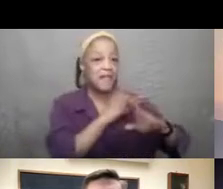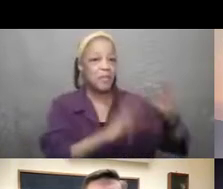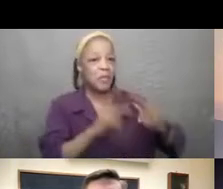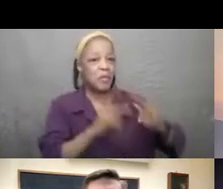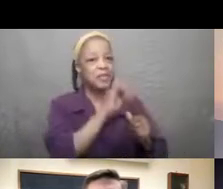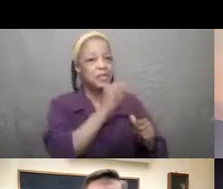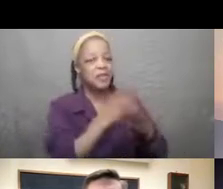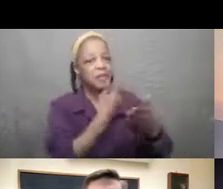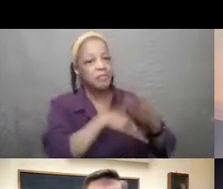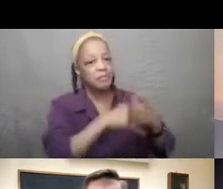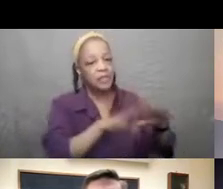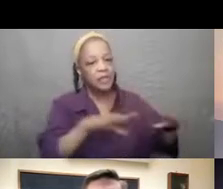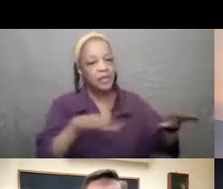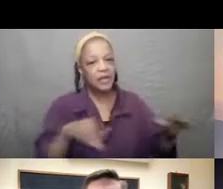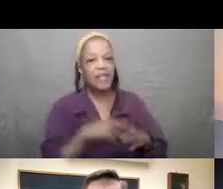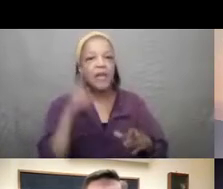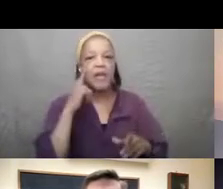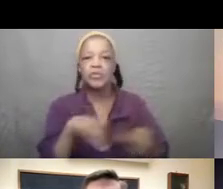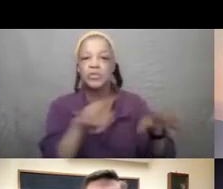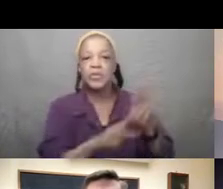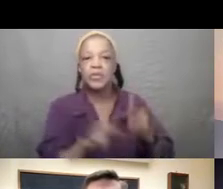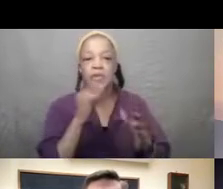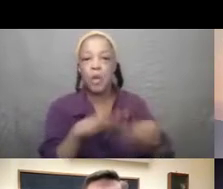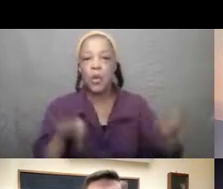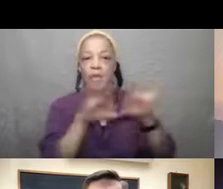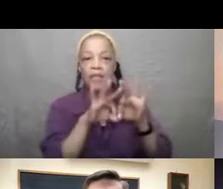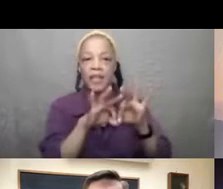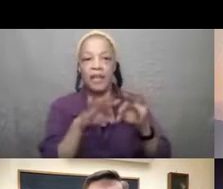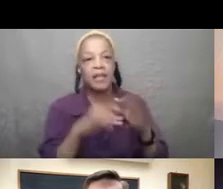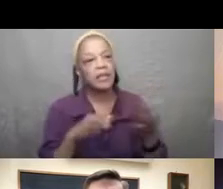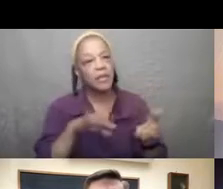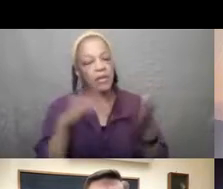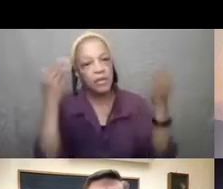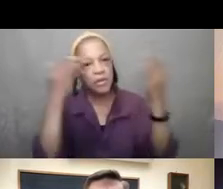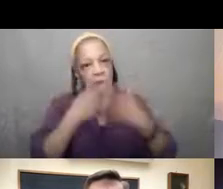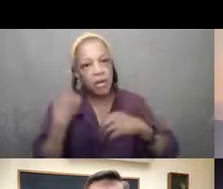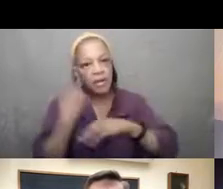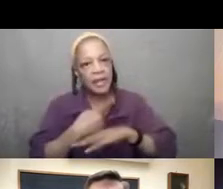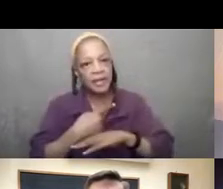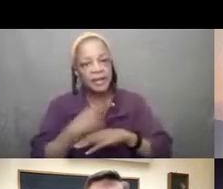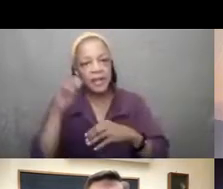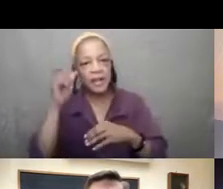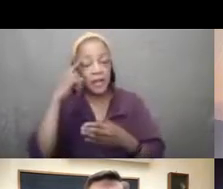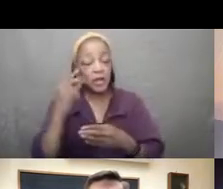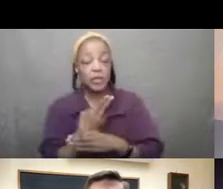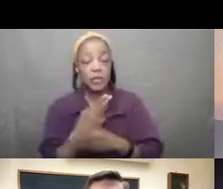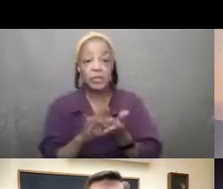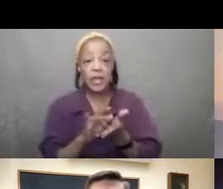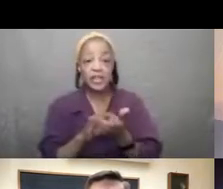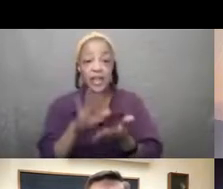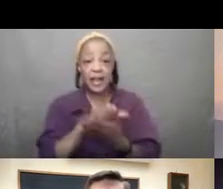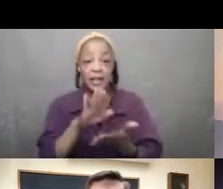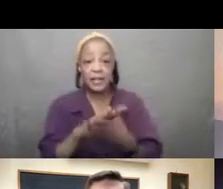what he saw as those who were unworthy. This began the dark days. The government would use medicine and academics and take control of the lives of